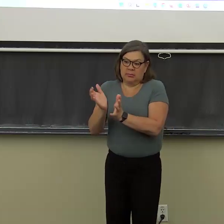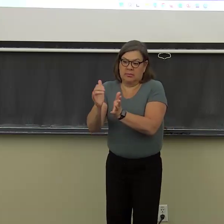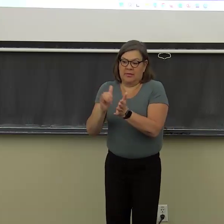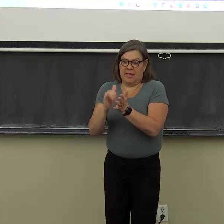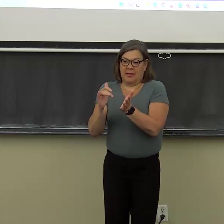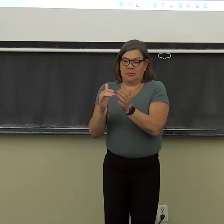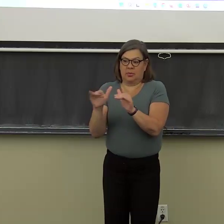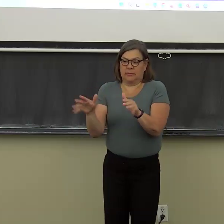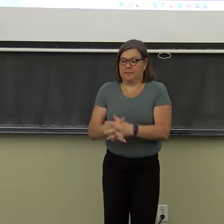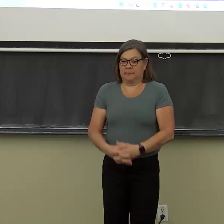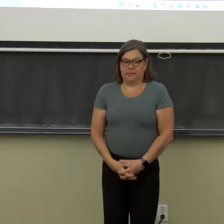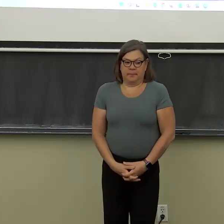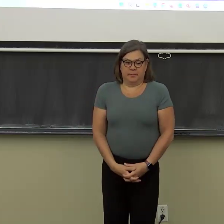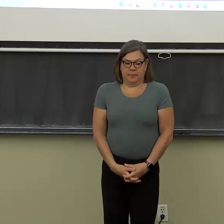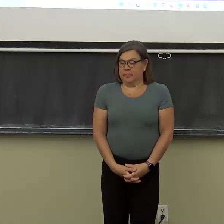lever.